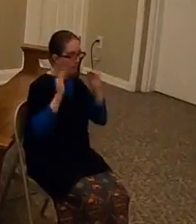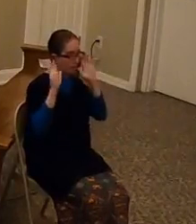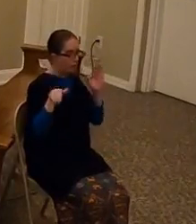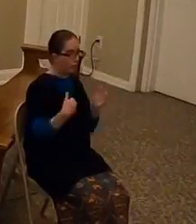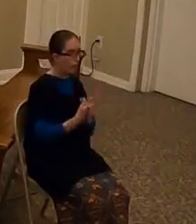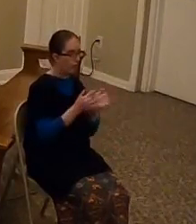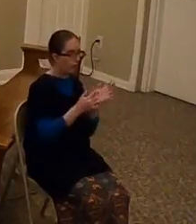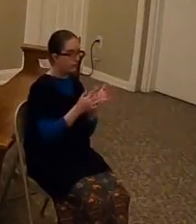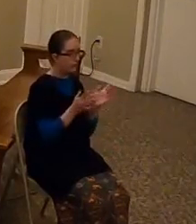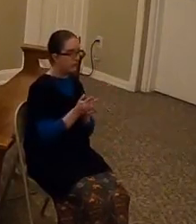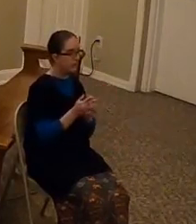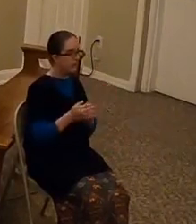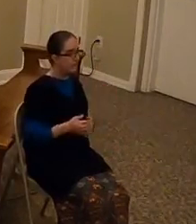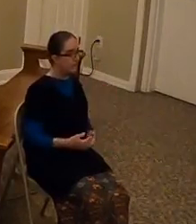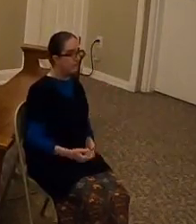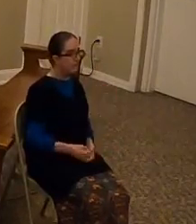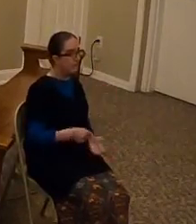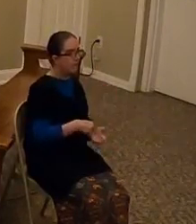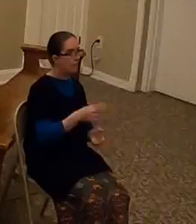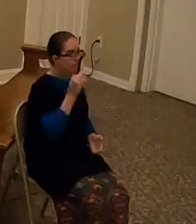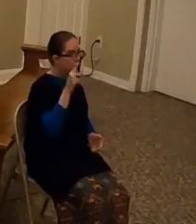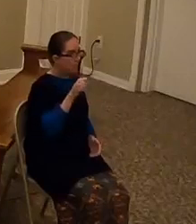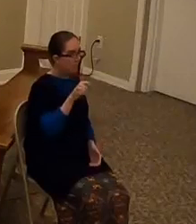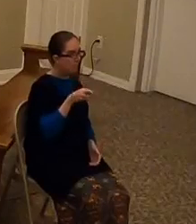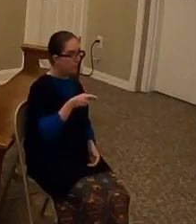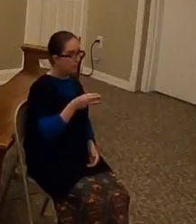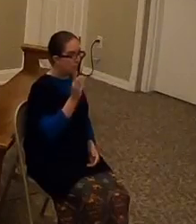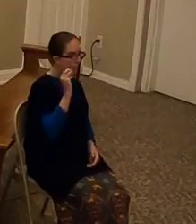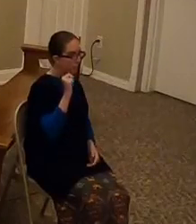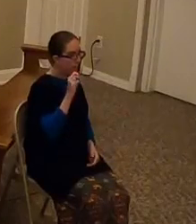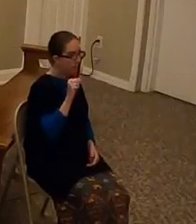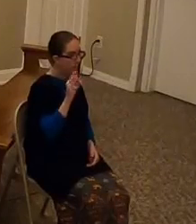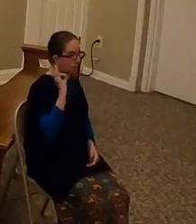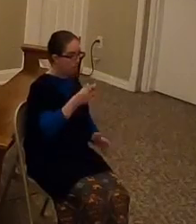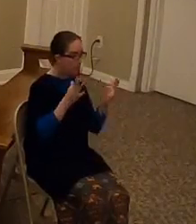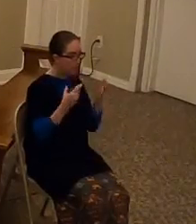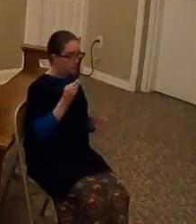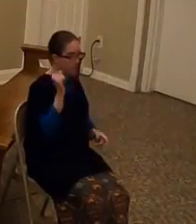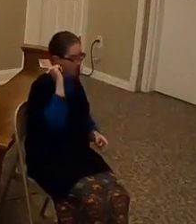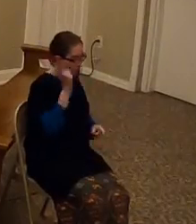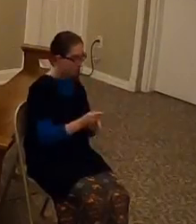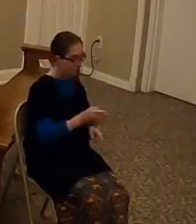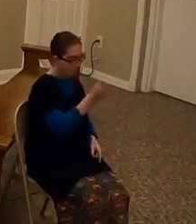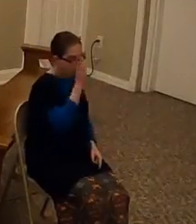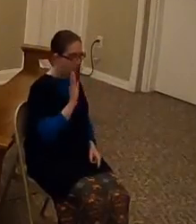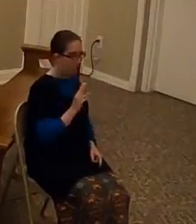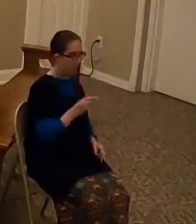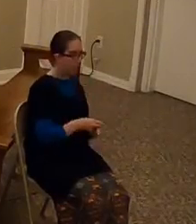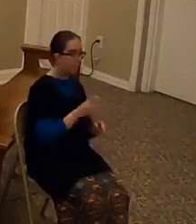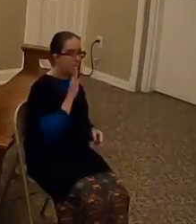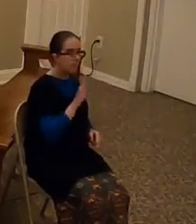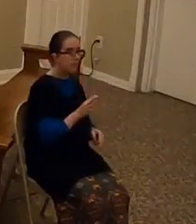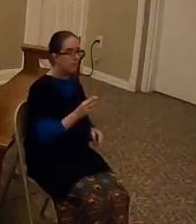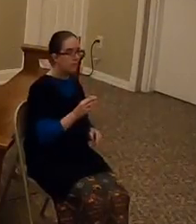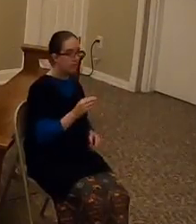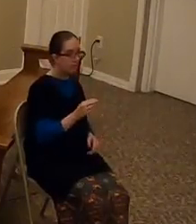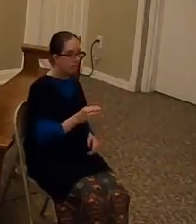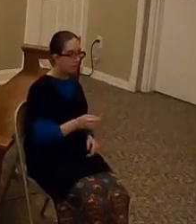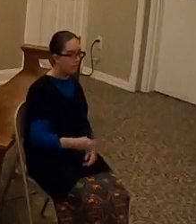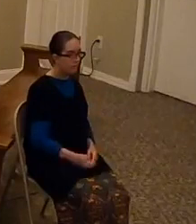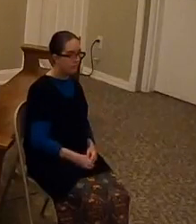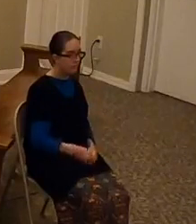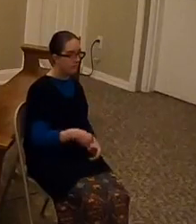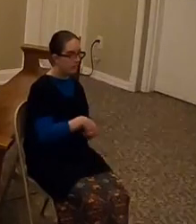Hallelujah. Amen. This is why Peter would refer to Noah as a preacher righteous. Why God would refer to him as being righteous.